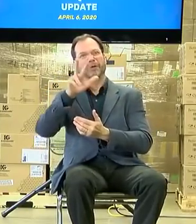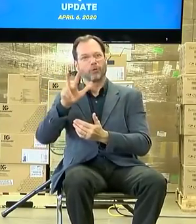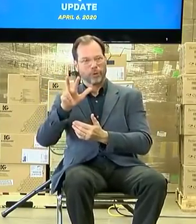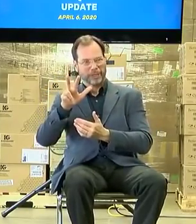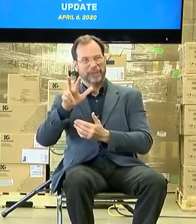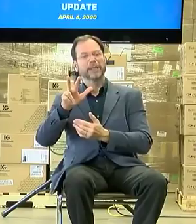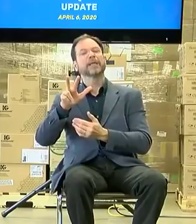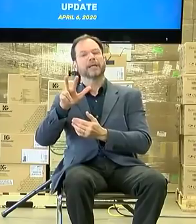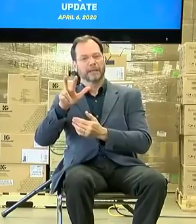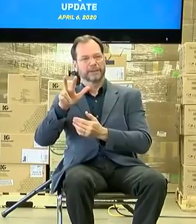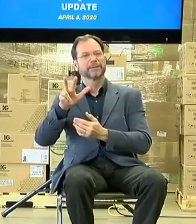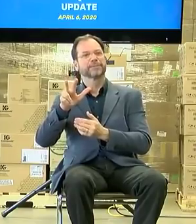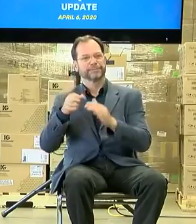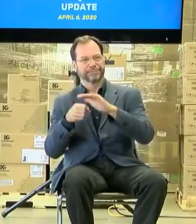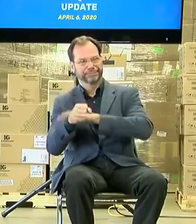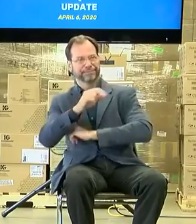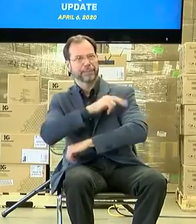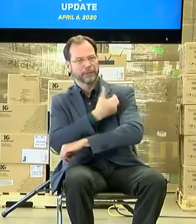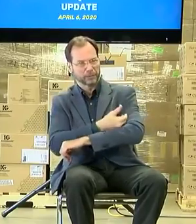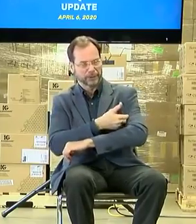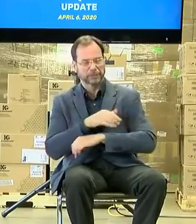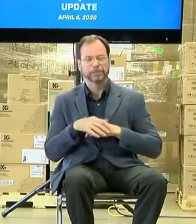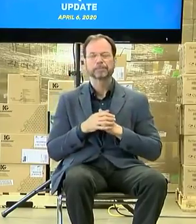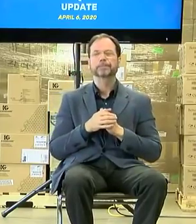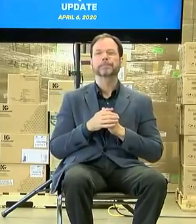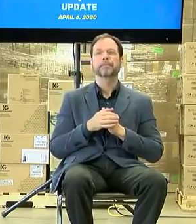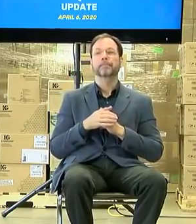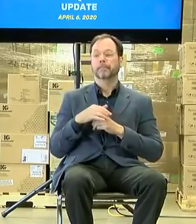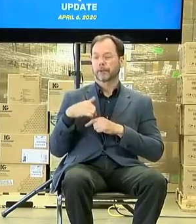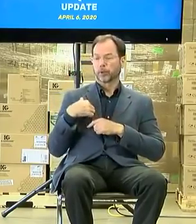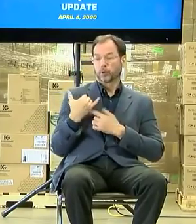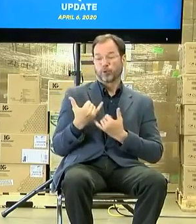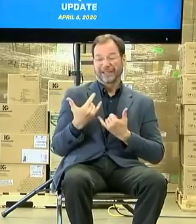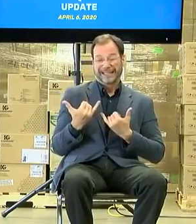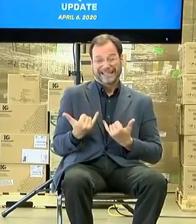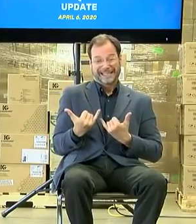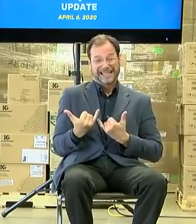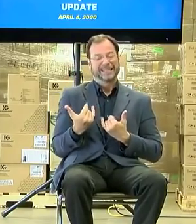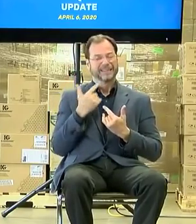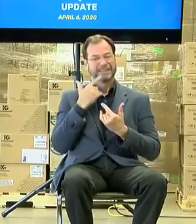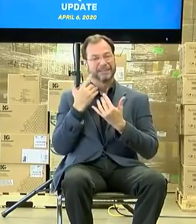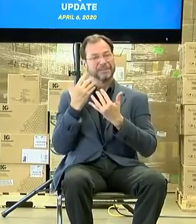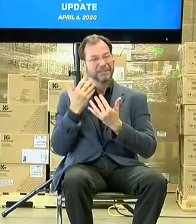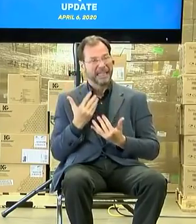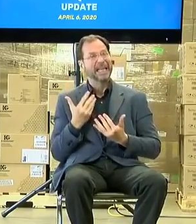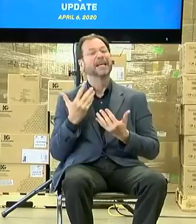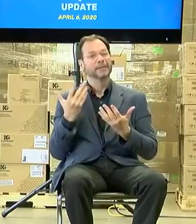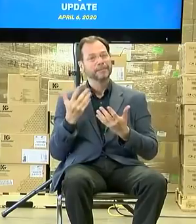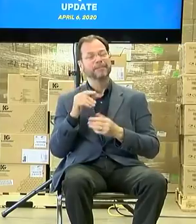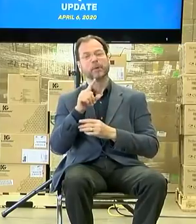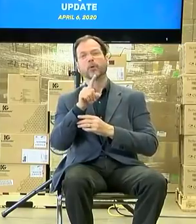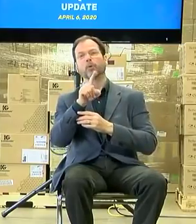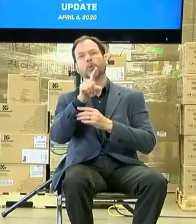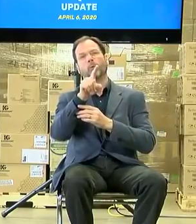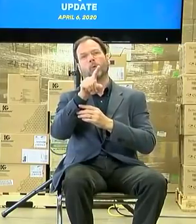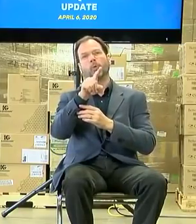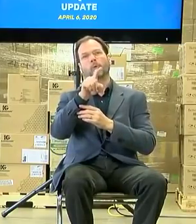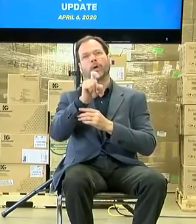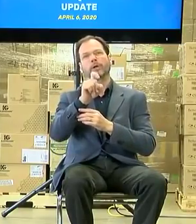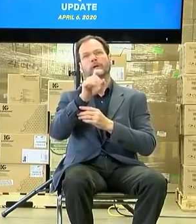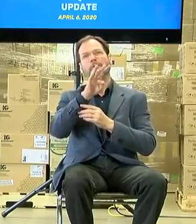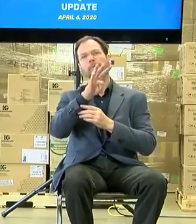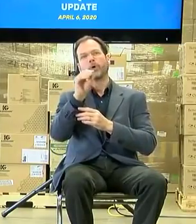1,153 of those individuals. And as of today, unfortunately, there have been